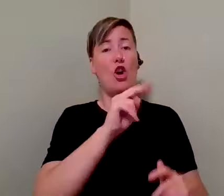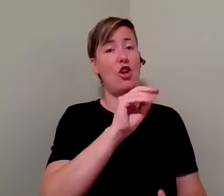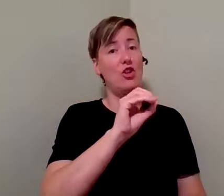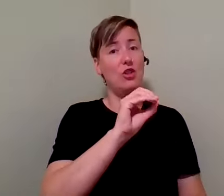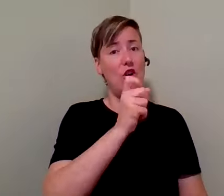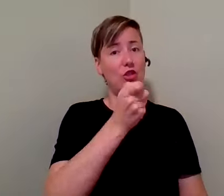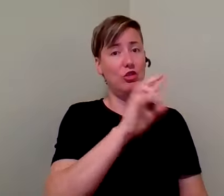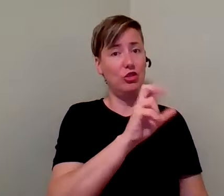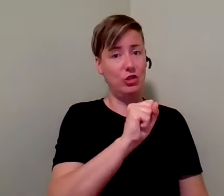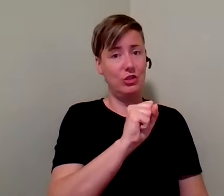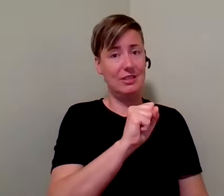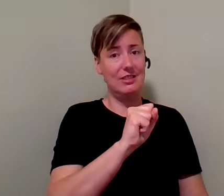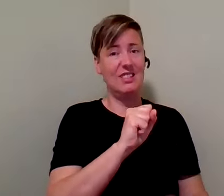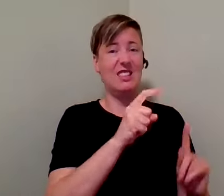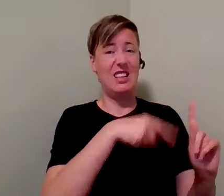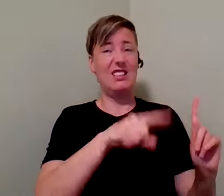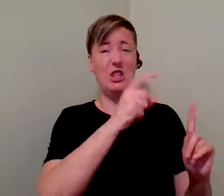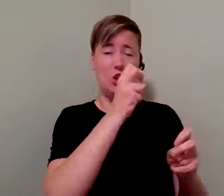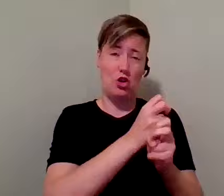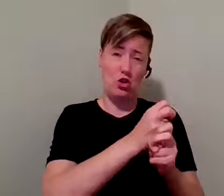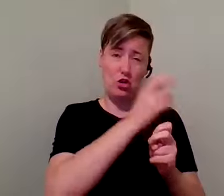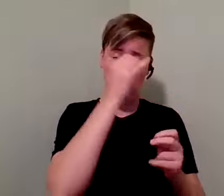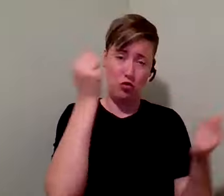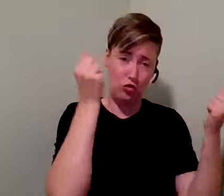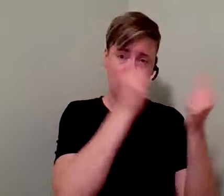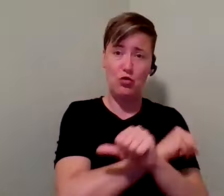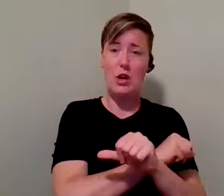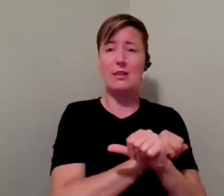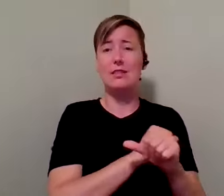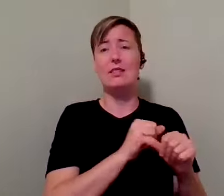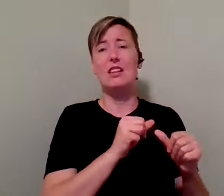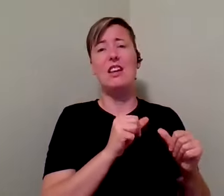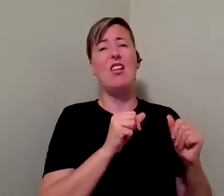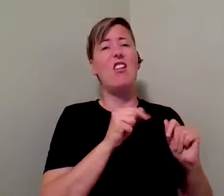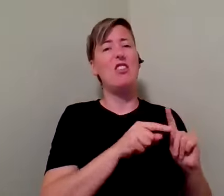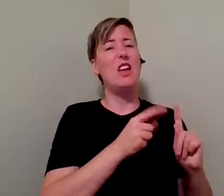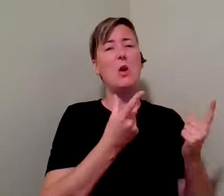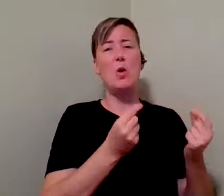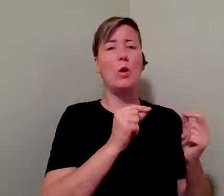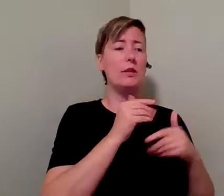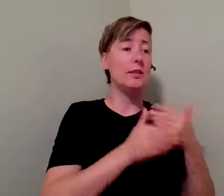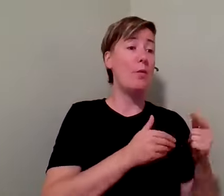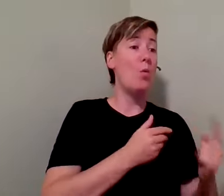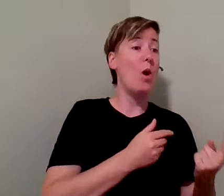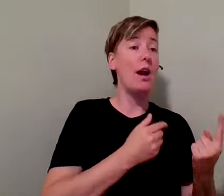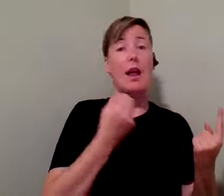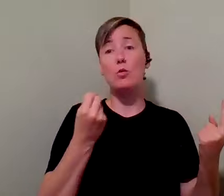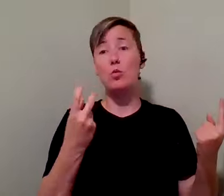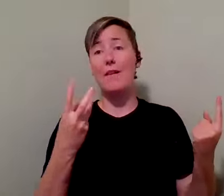who wandered into AA, never found the need to do anything other than step 1 and 12, never did a fourth step. They are their own God. They